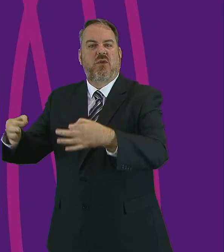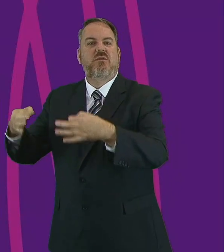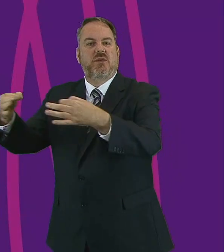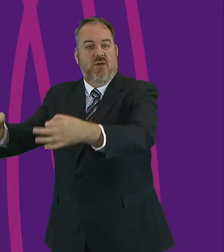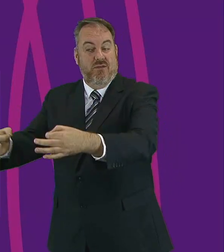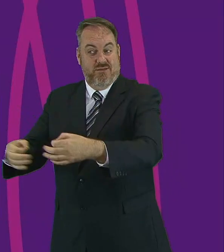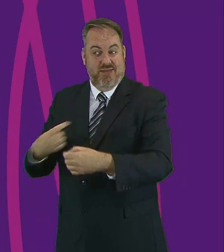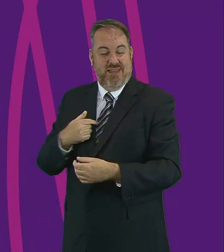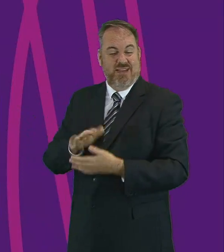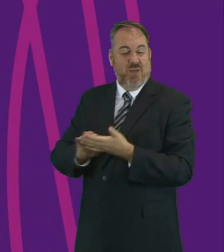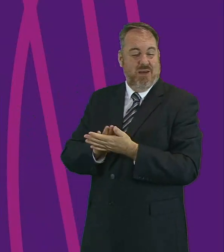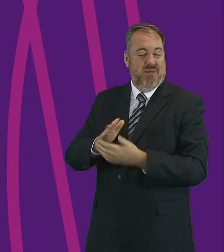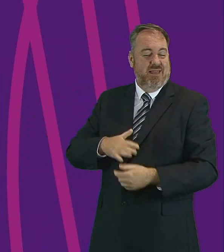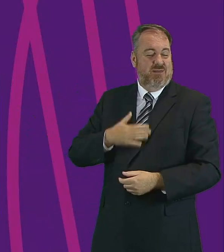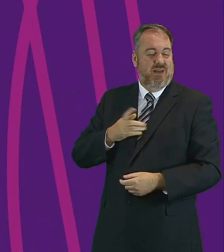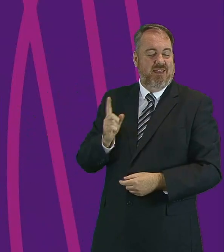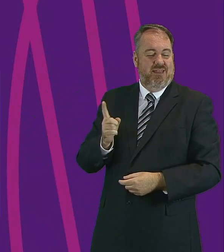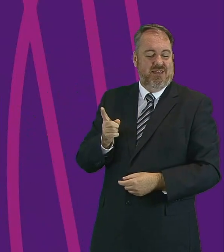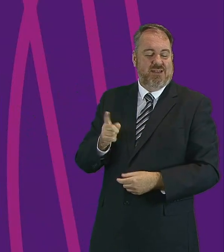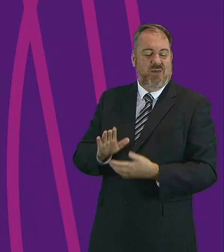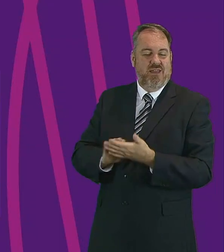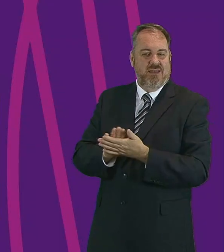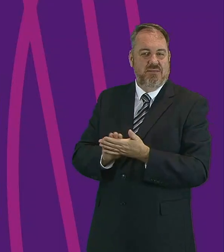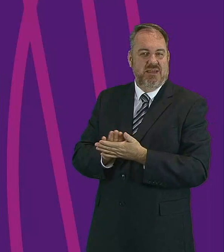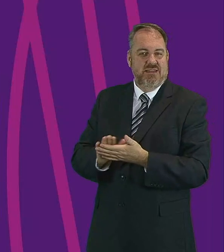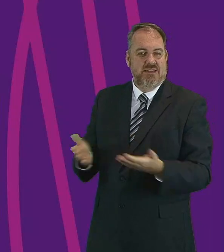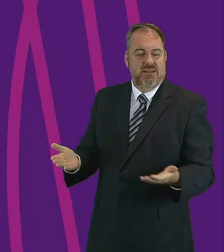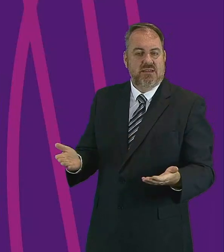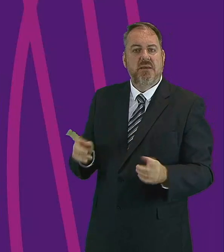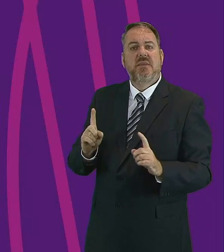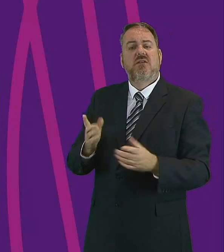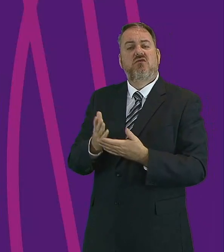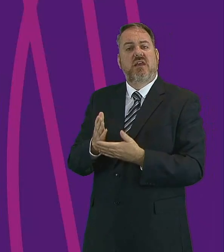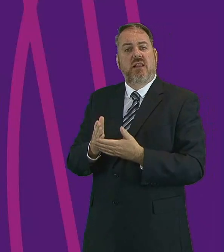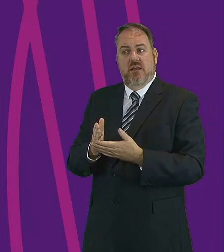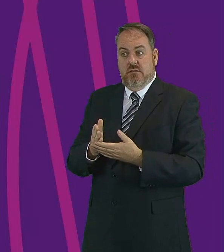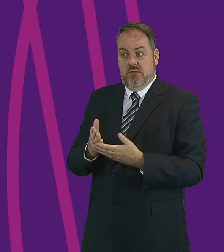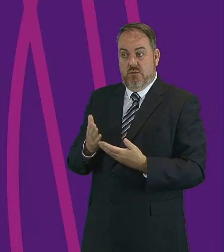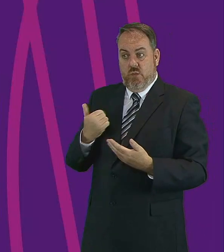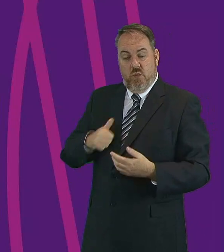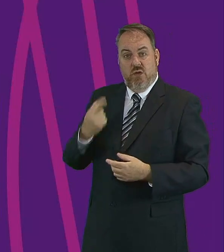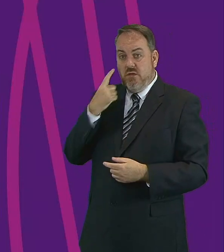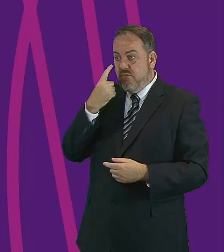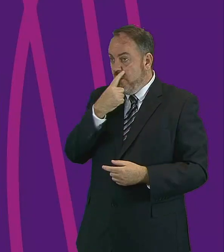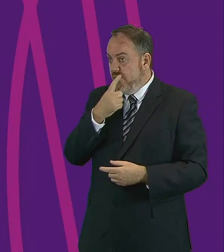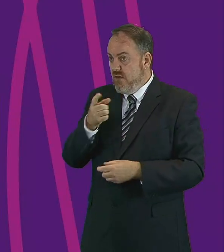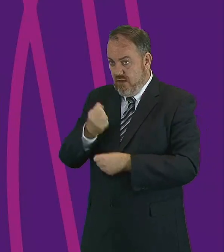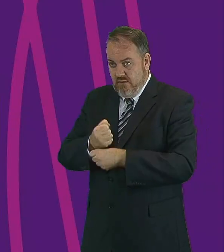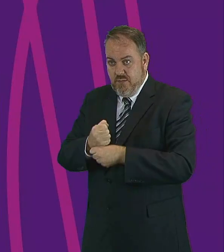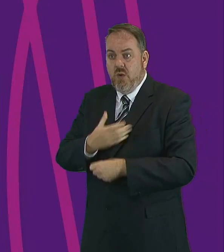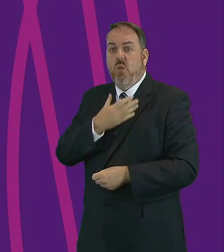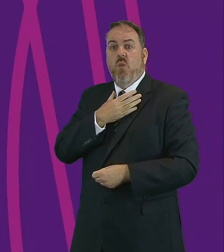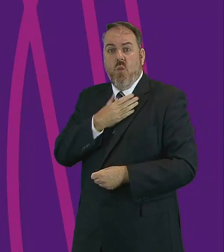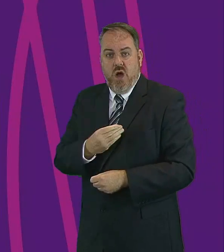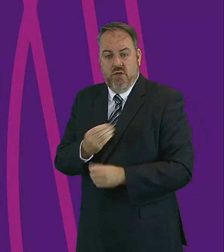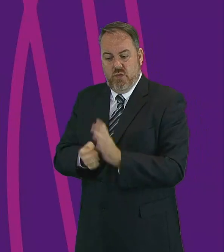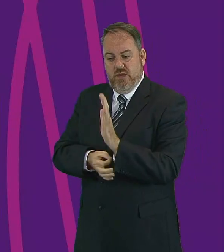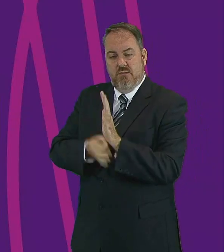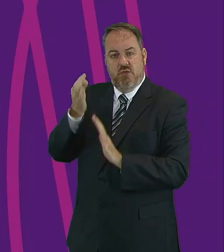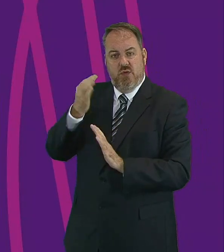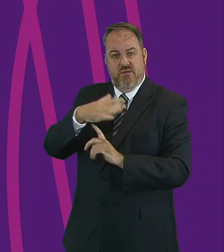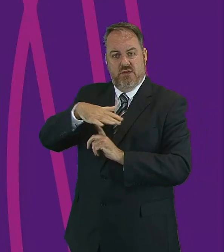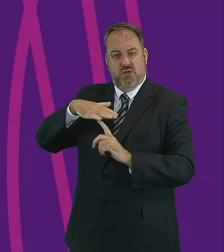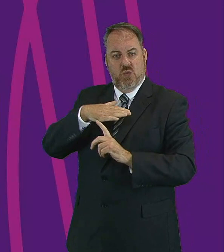that could be taken now which would show that the government is serious about improving social care. So, First